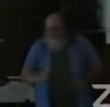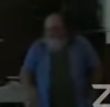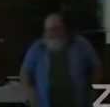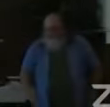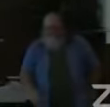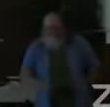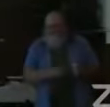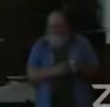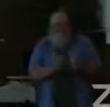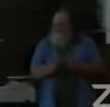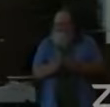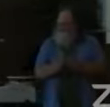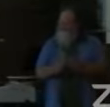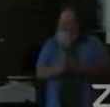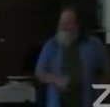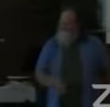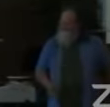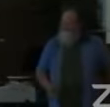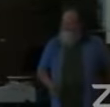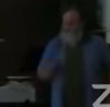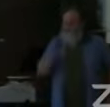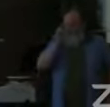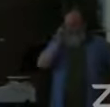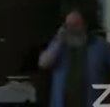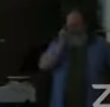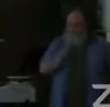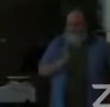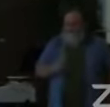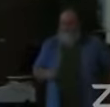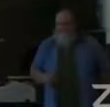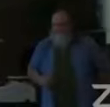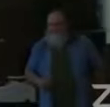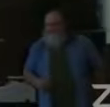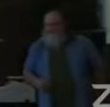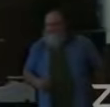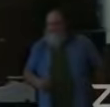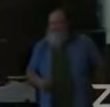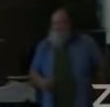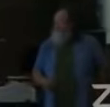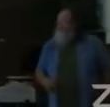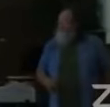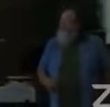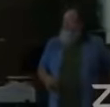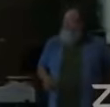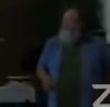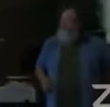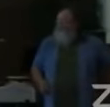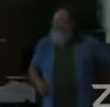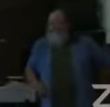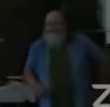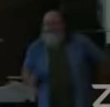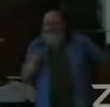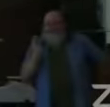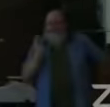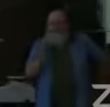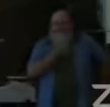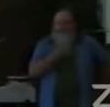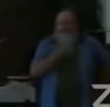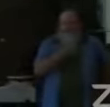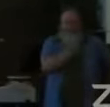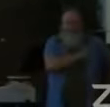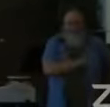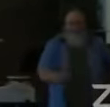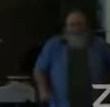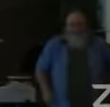What Jesus Christ? You see this word right here? This word right in front of Jesus? It says our Lord Jesus